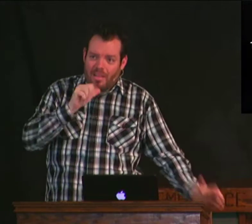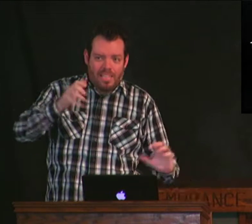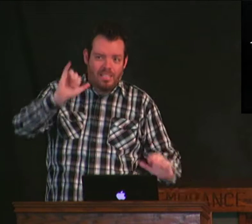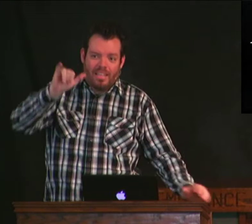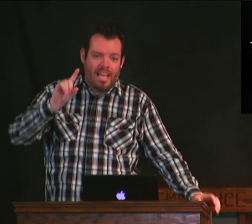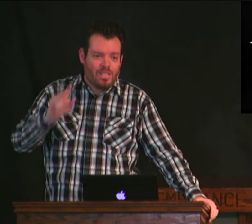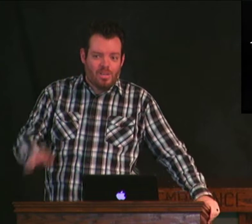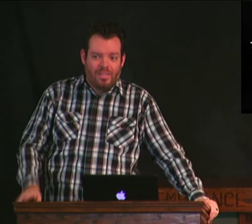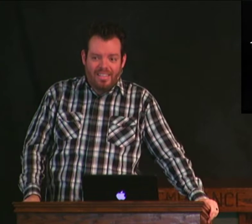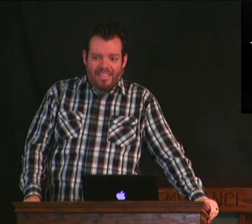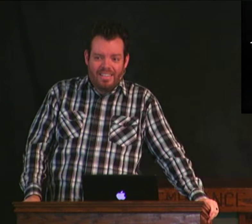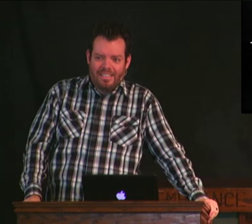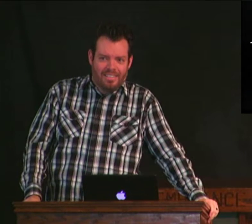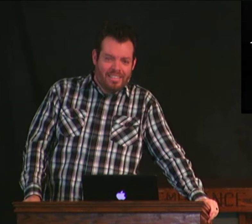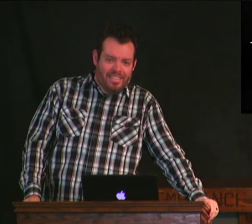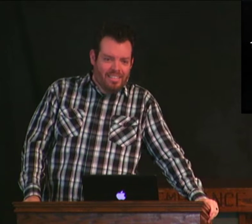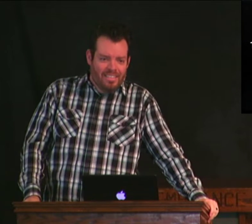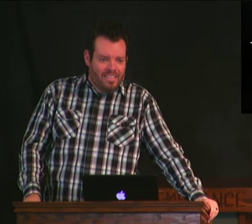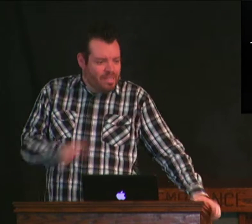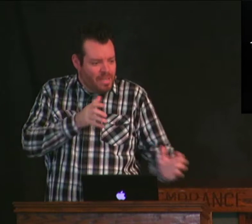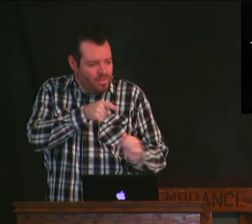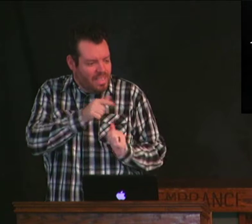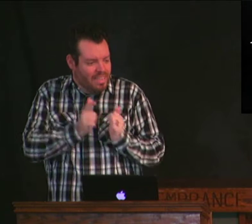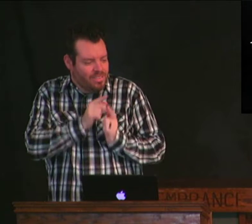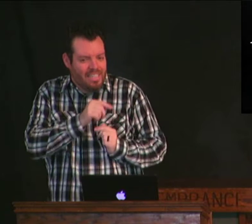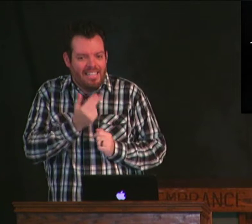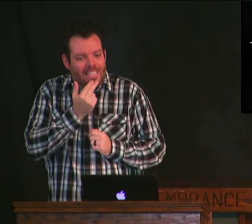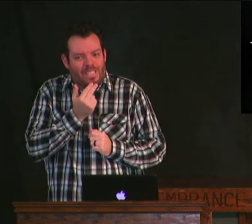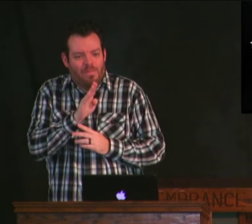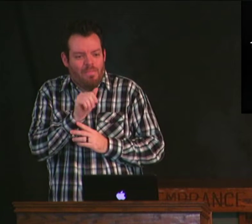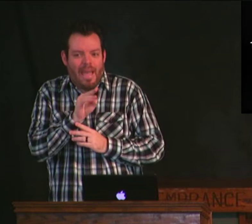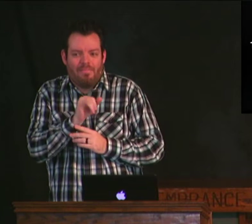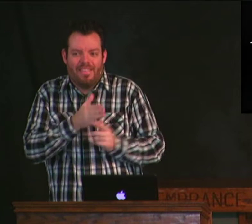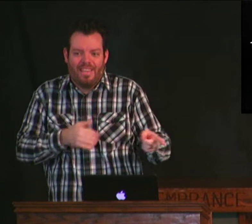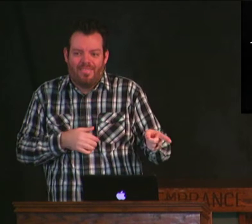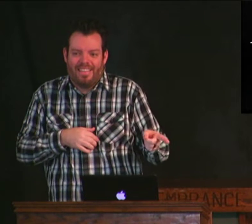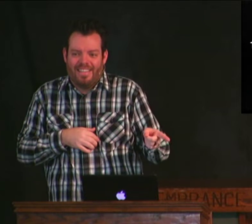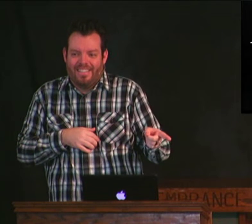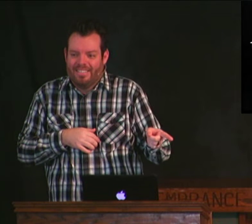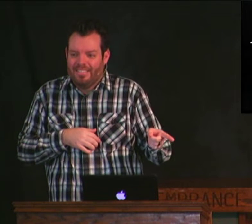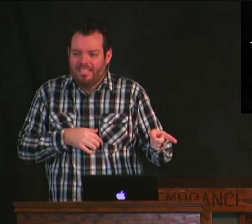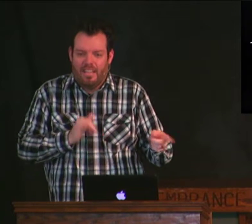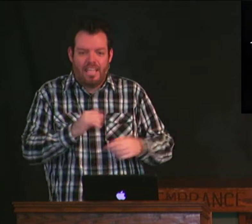messing with that deer. I'm going to mess with that little tiny cute Bambi thing right there. And that's